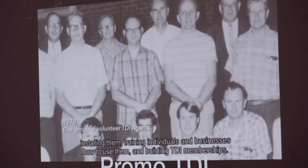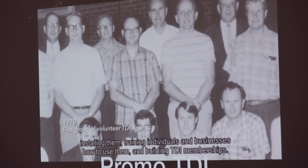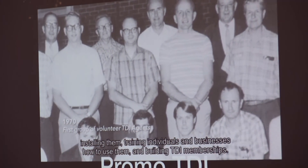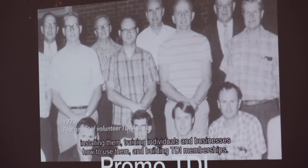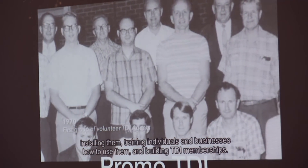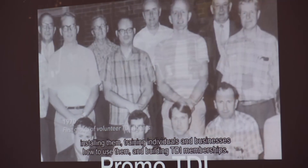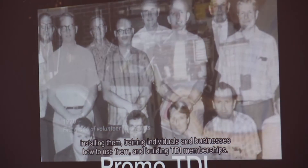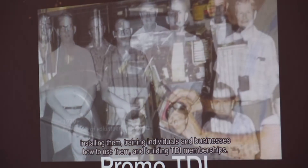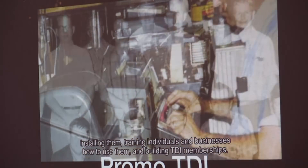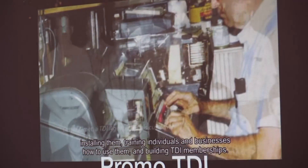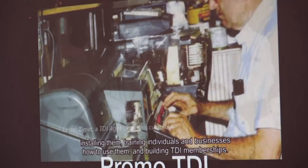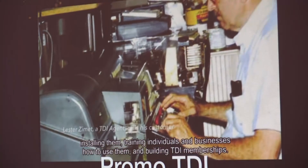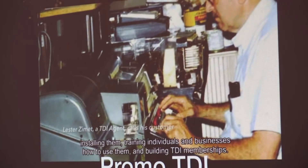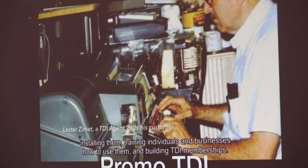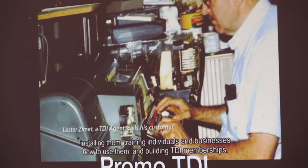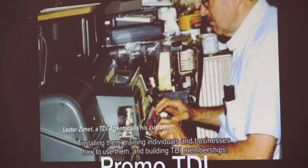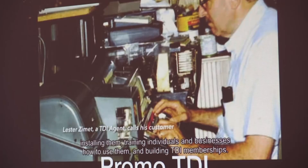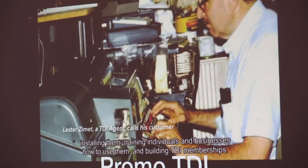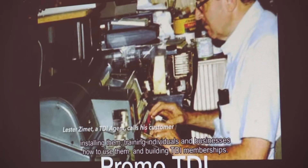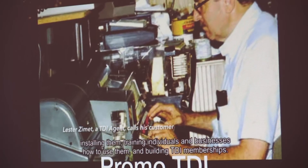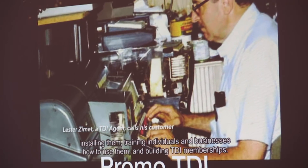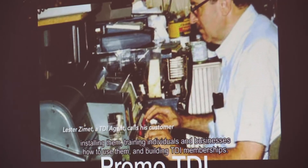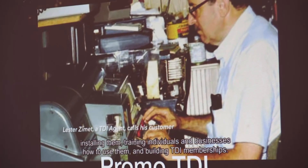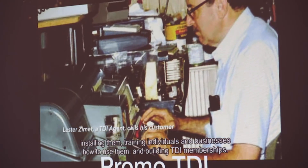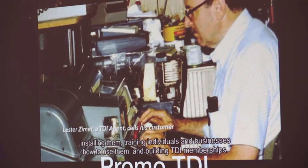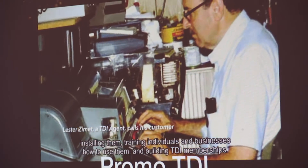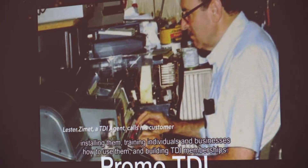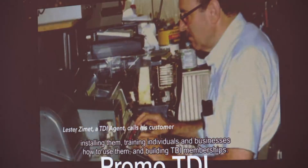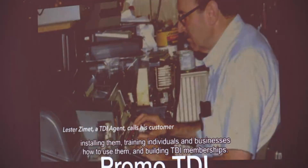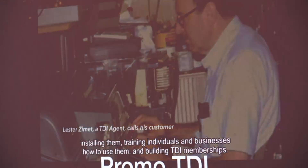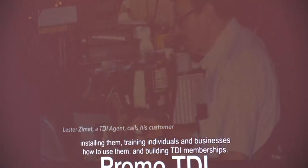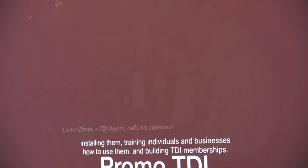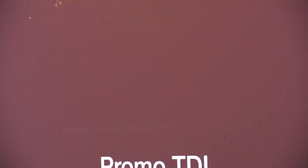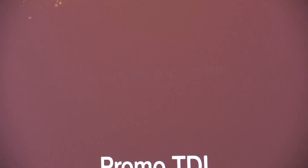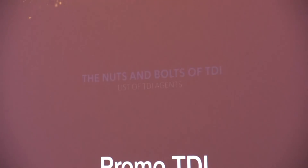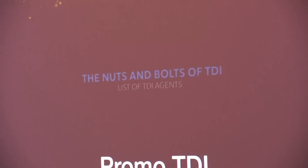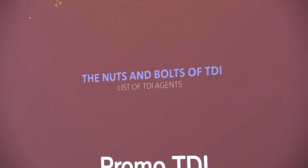training individuals and businesses how to use them, and building TDI memberships.